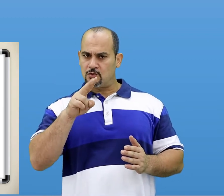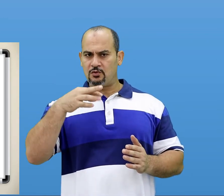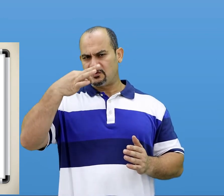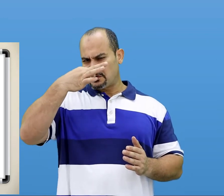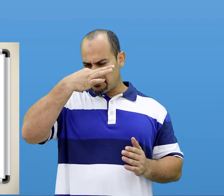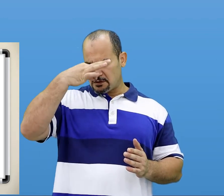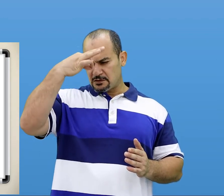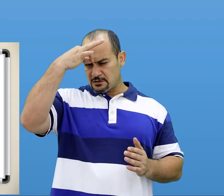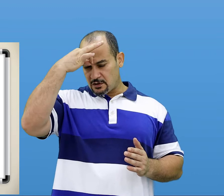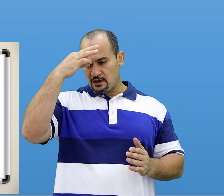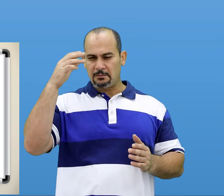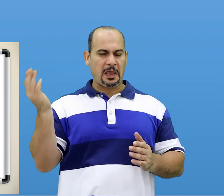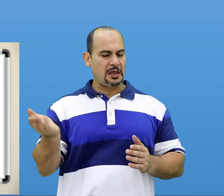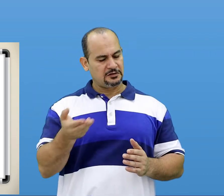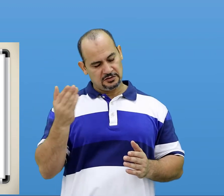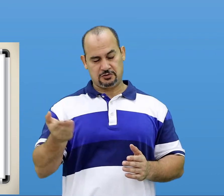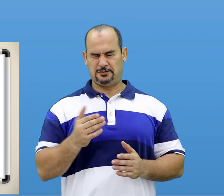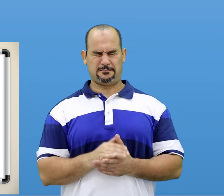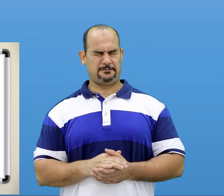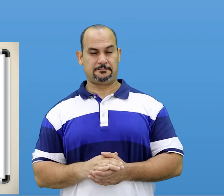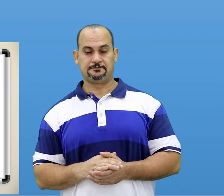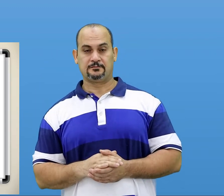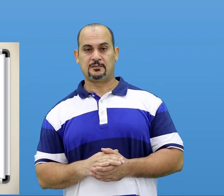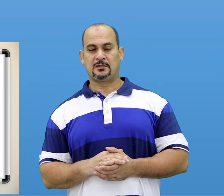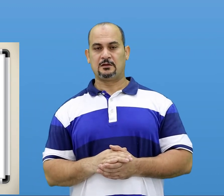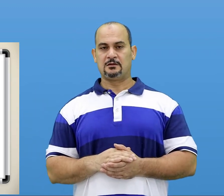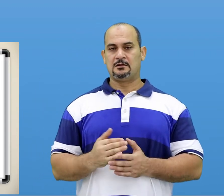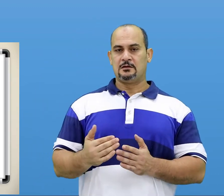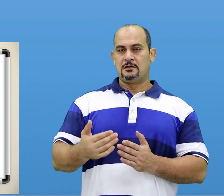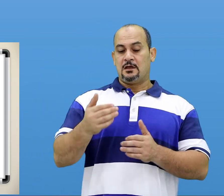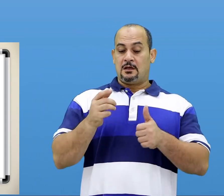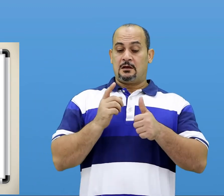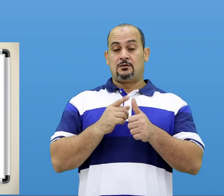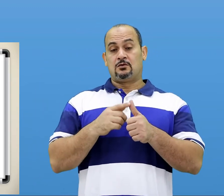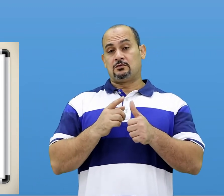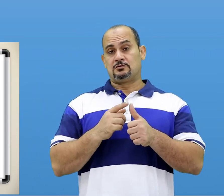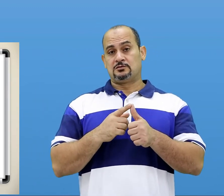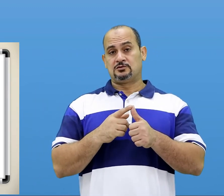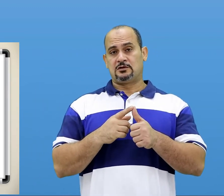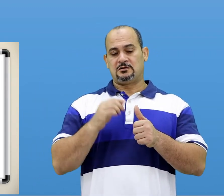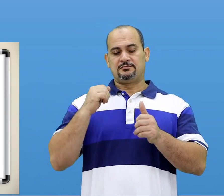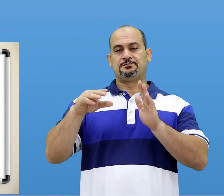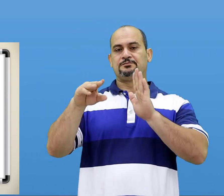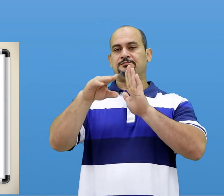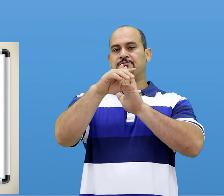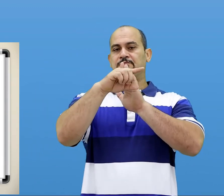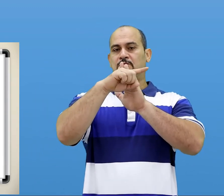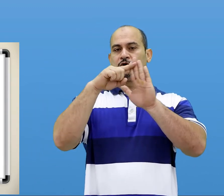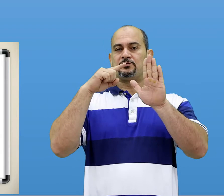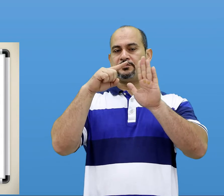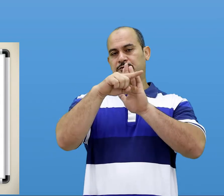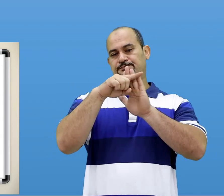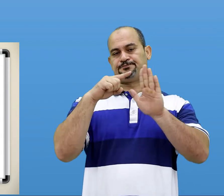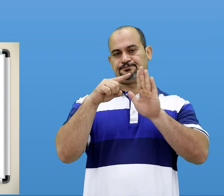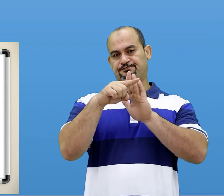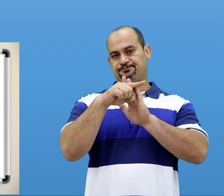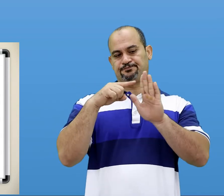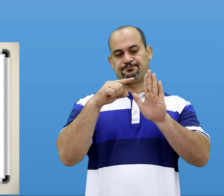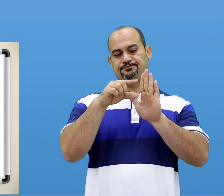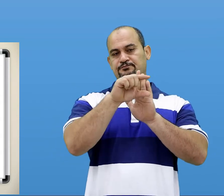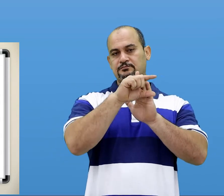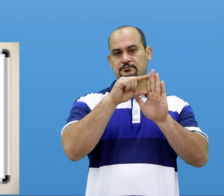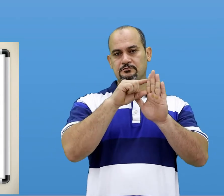the described topic in front of them. For the outline, the first thing is the introduction.